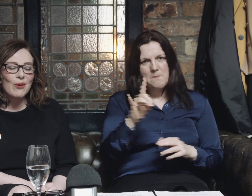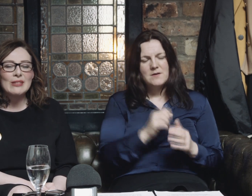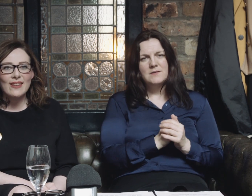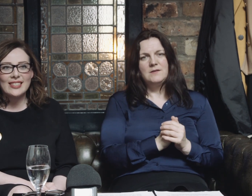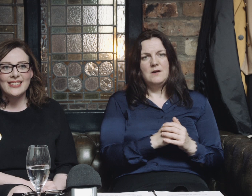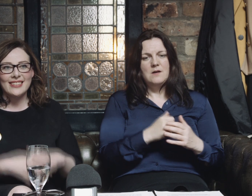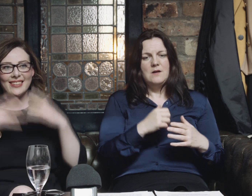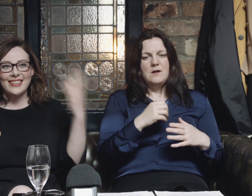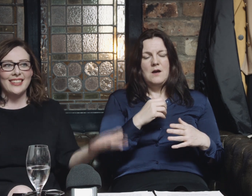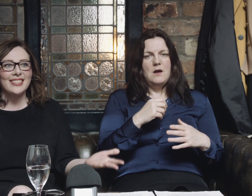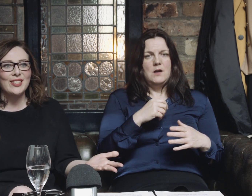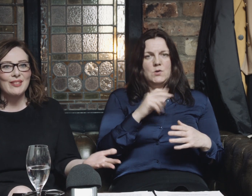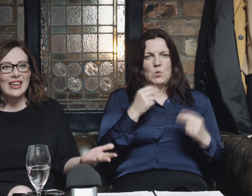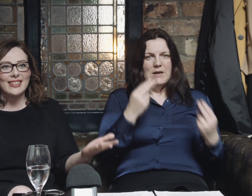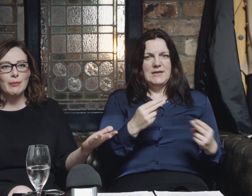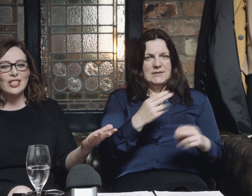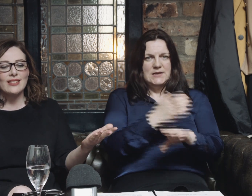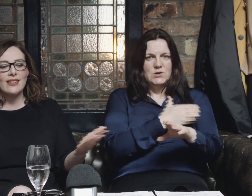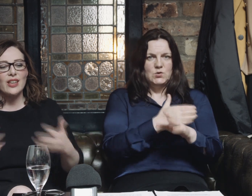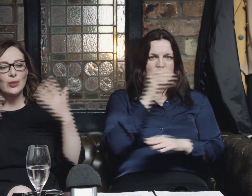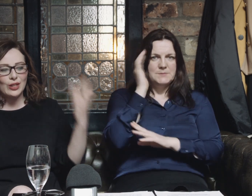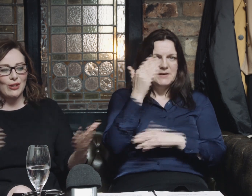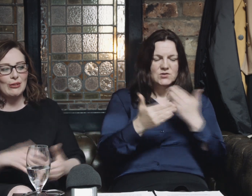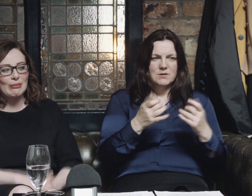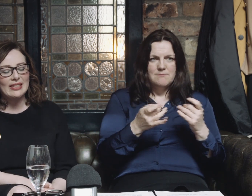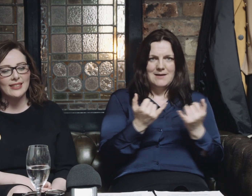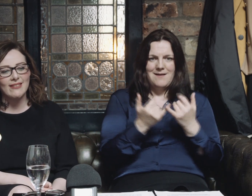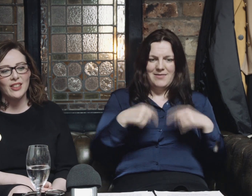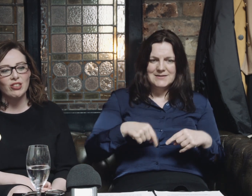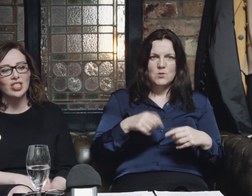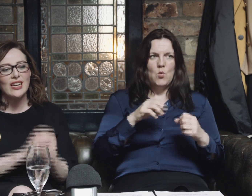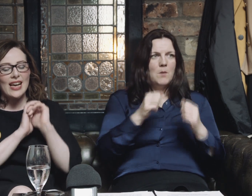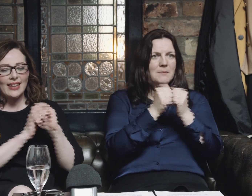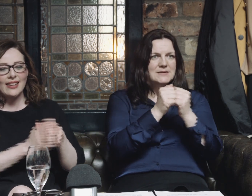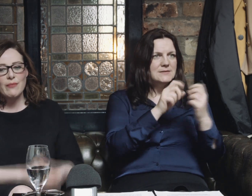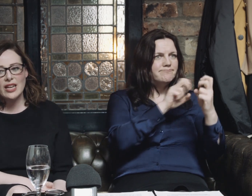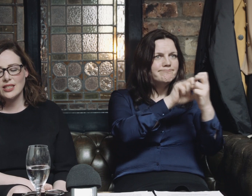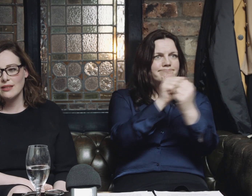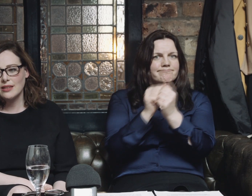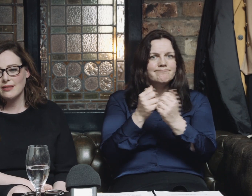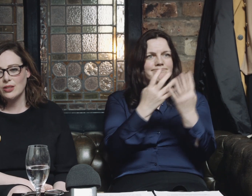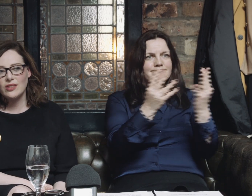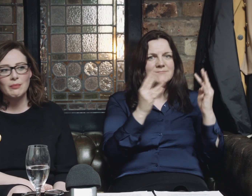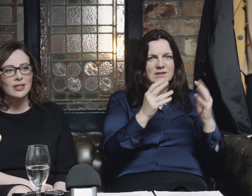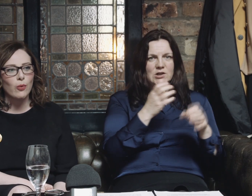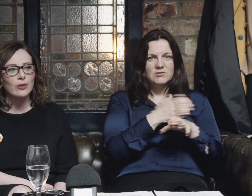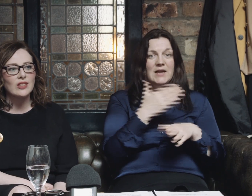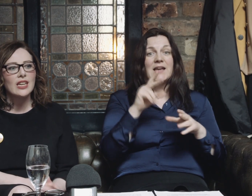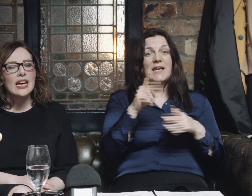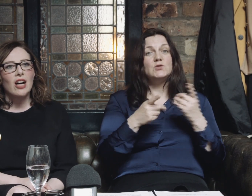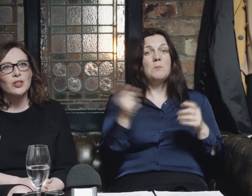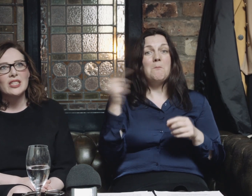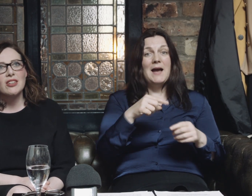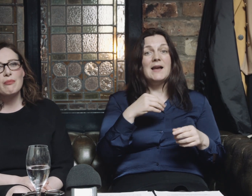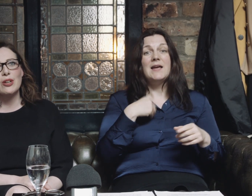that I won't have to continue to make speeches like this or to go to meetings around the country, and I can get back to doing Simpson